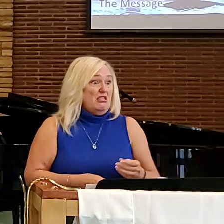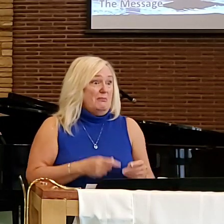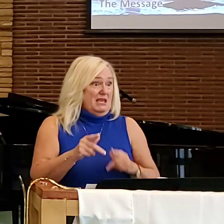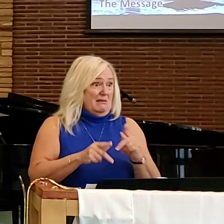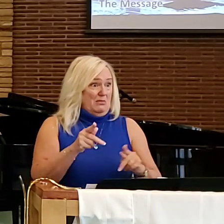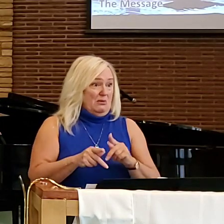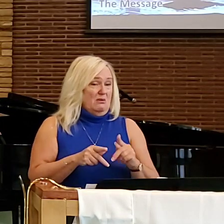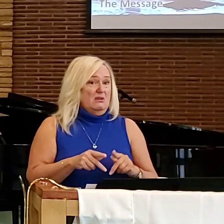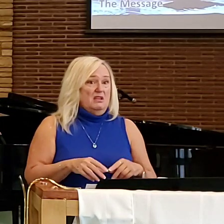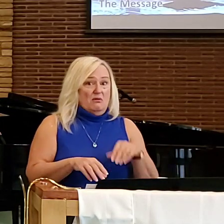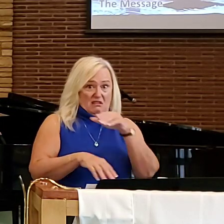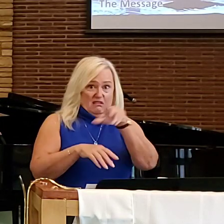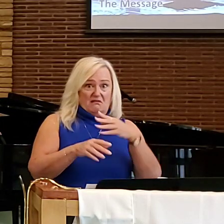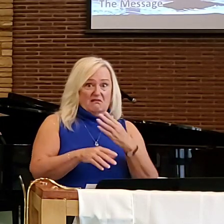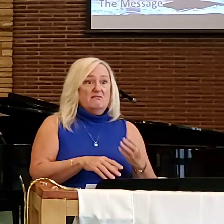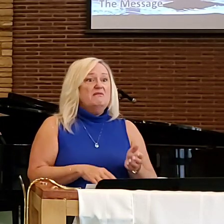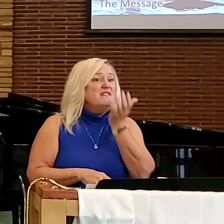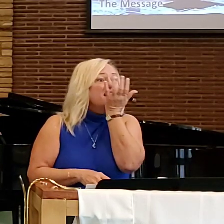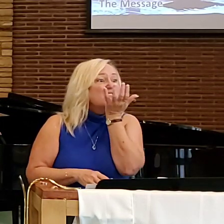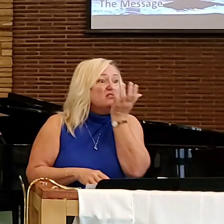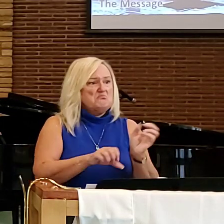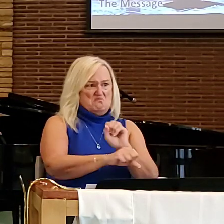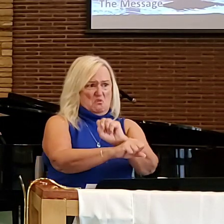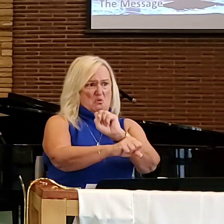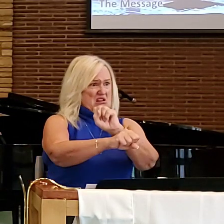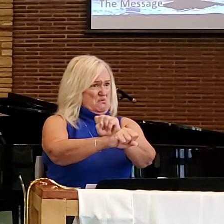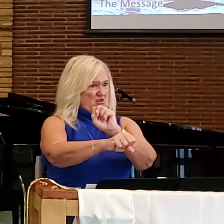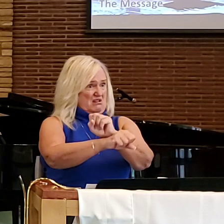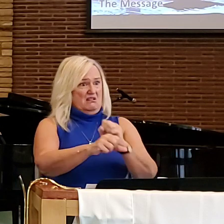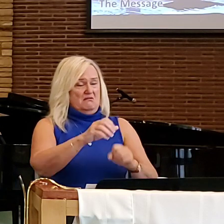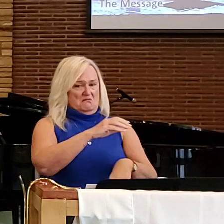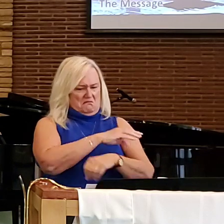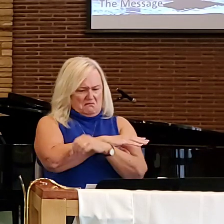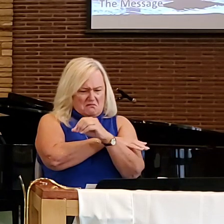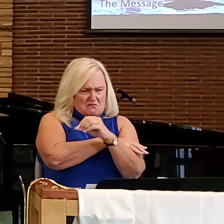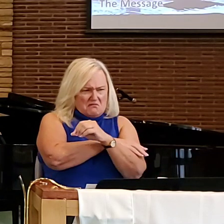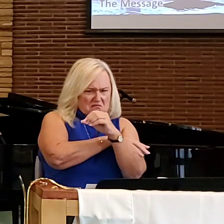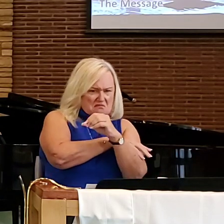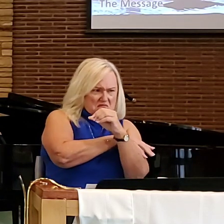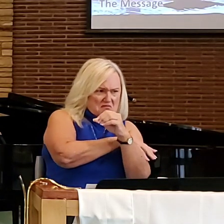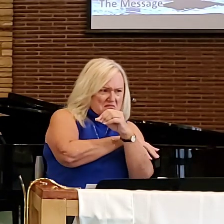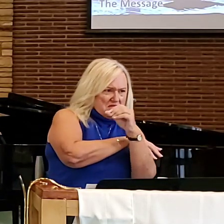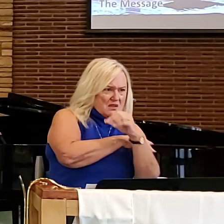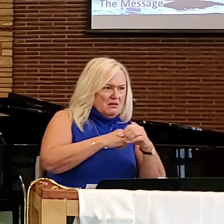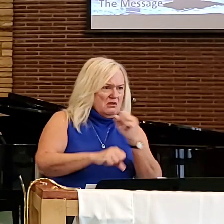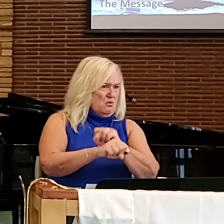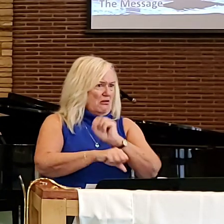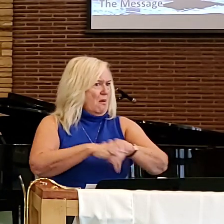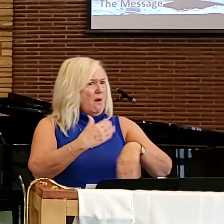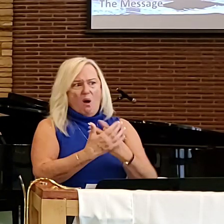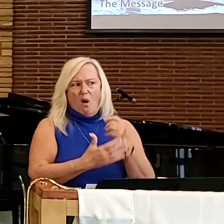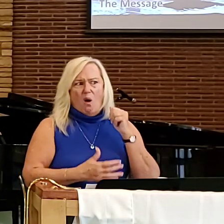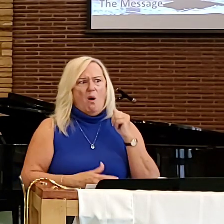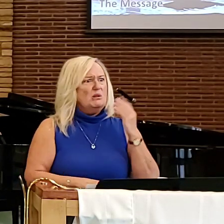the fields before the sun broke the horizon. You worked all day.